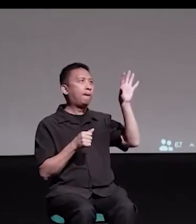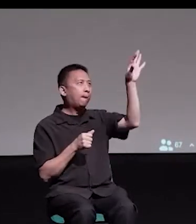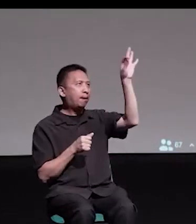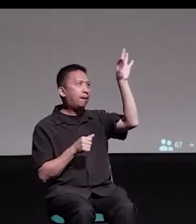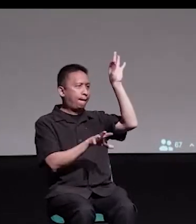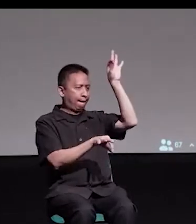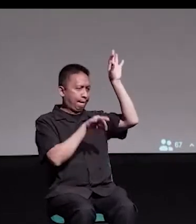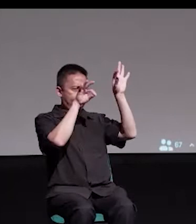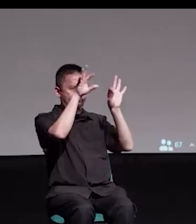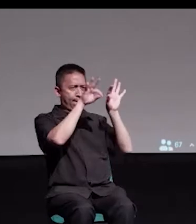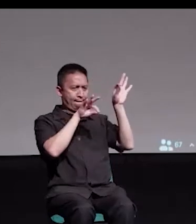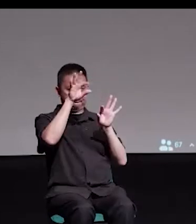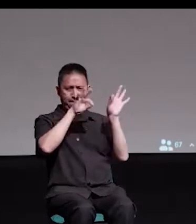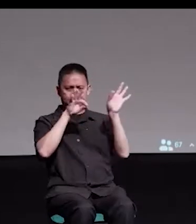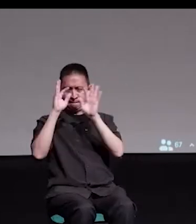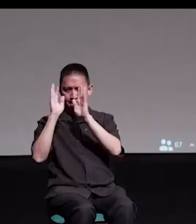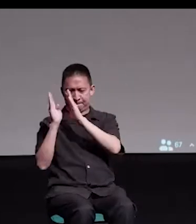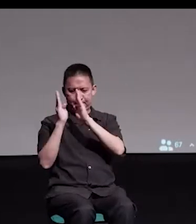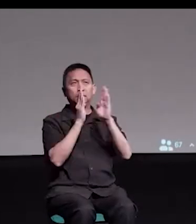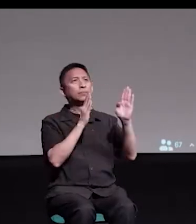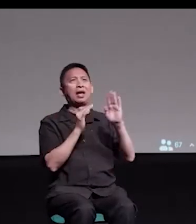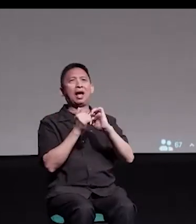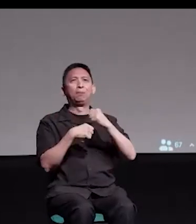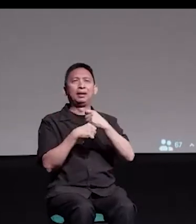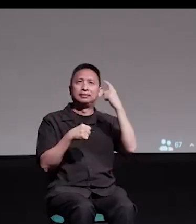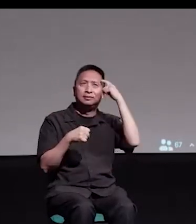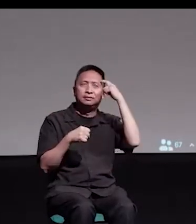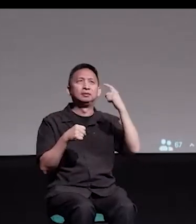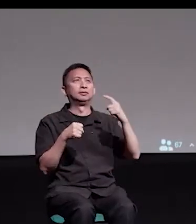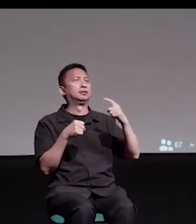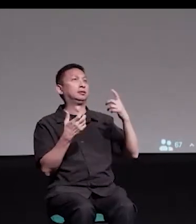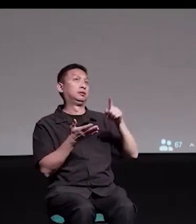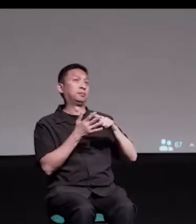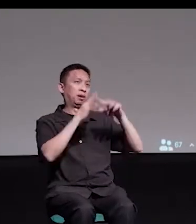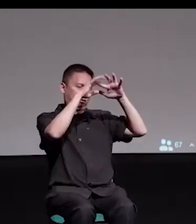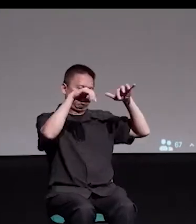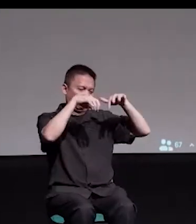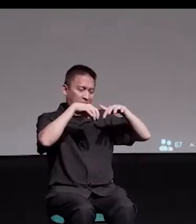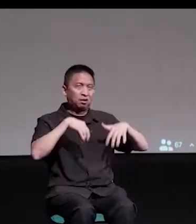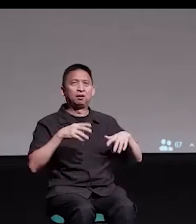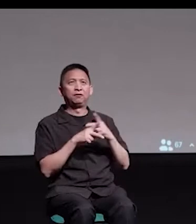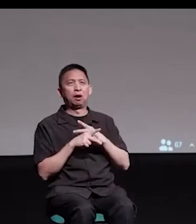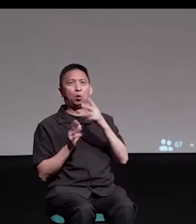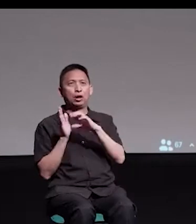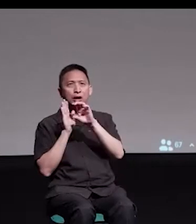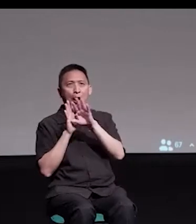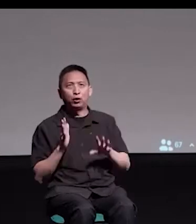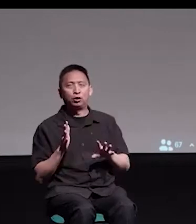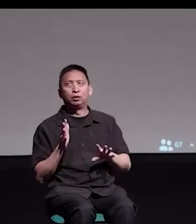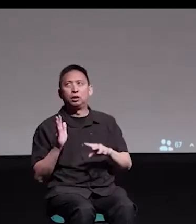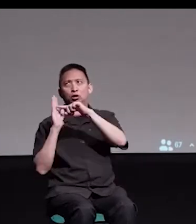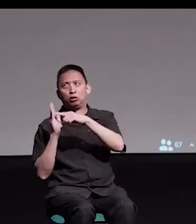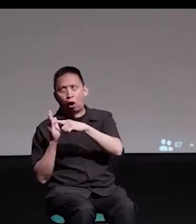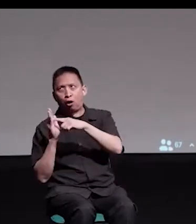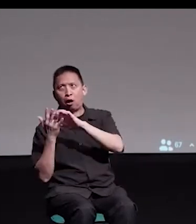firstly organize it in a way that makes sense and break it apart to build character arcs or things that are